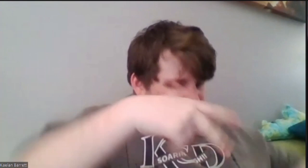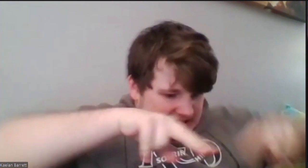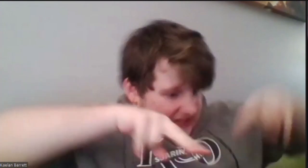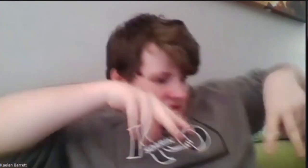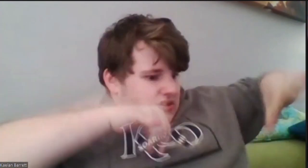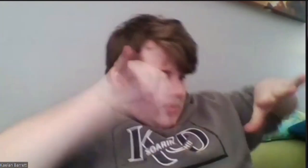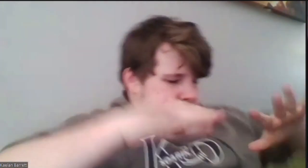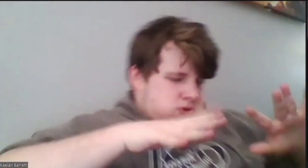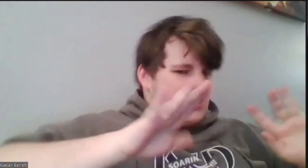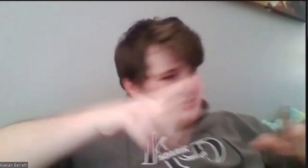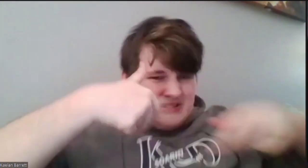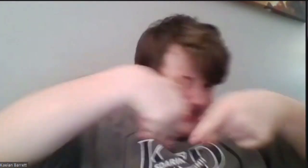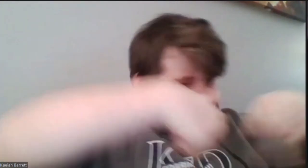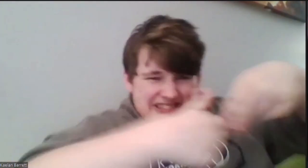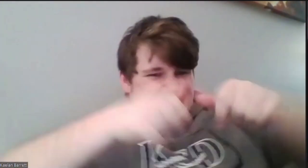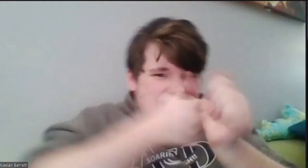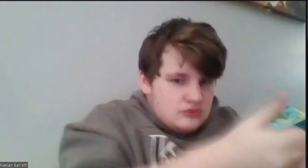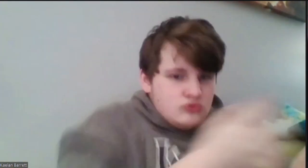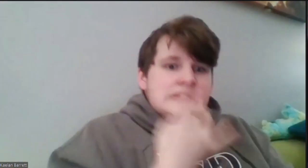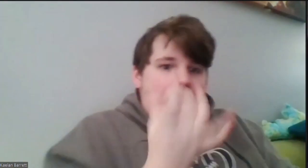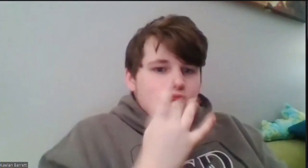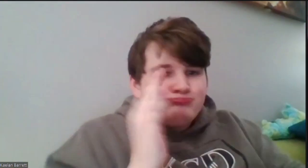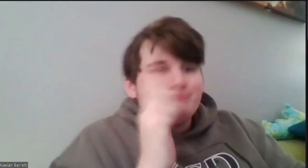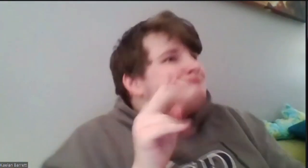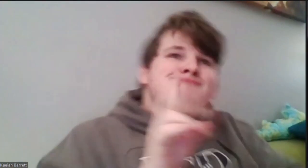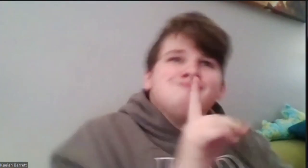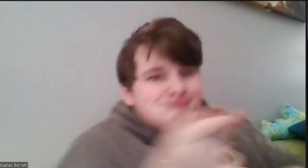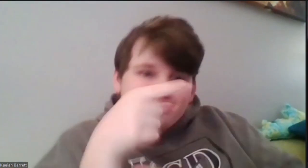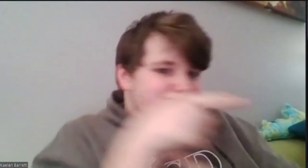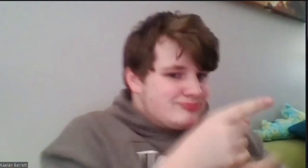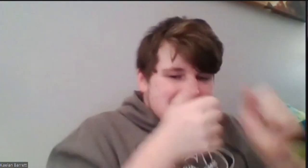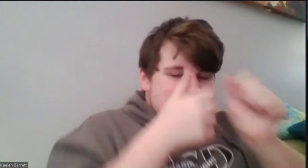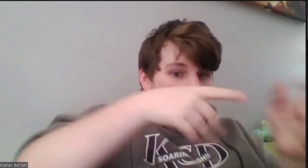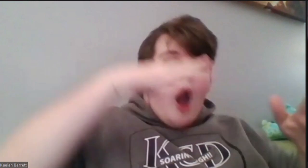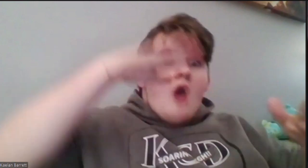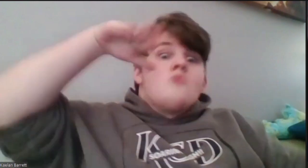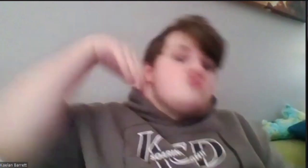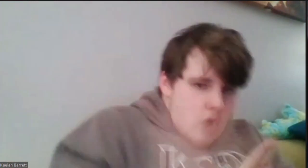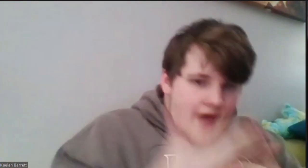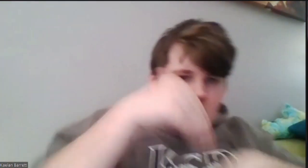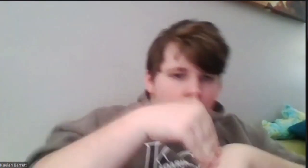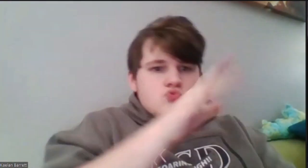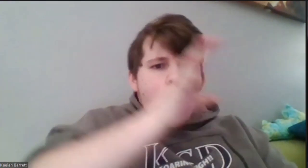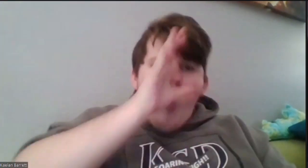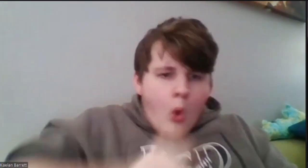the Scrooges, here they are. They're flying along. They're zipping through everything. And the light is just having a grand old time. Well,